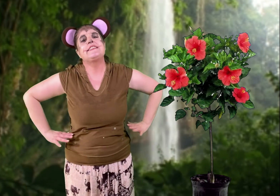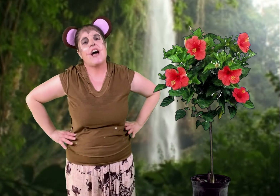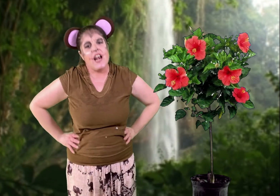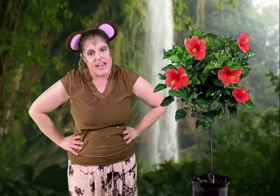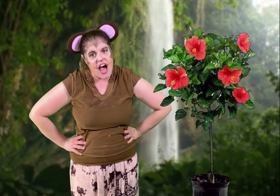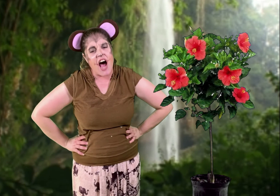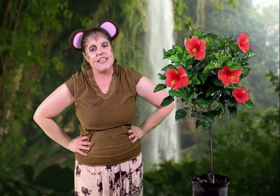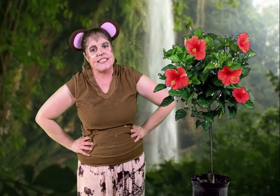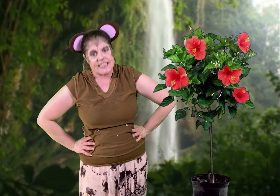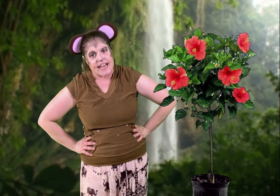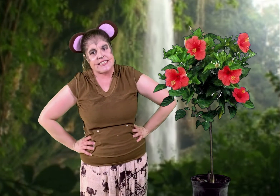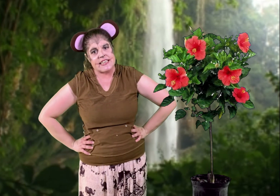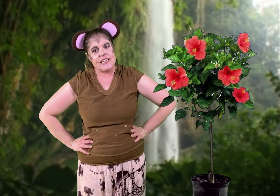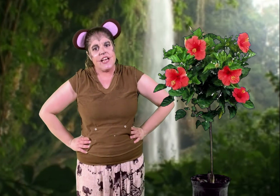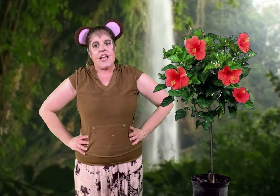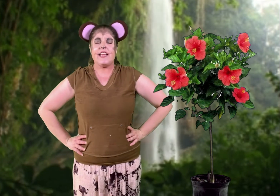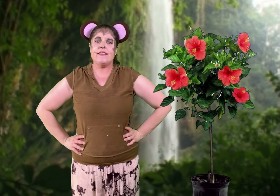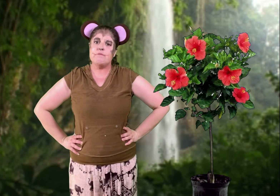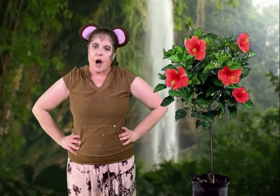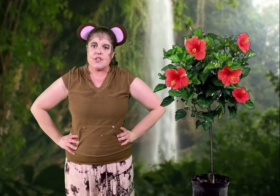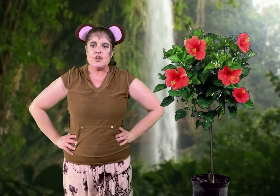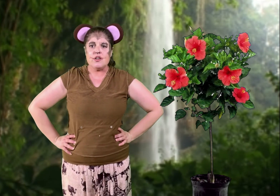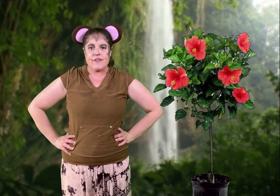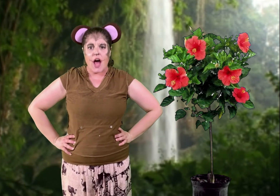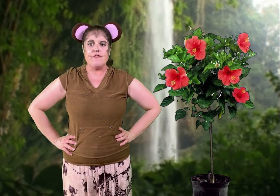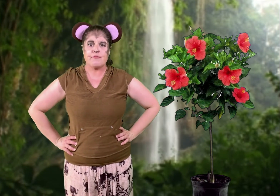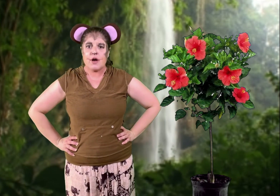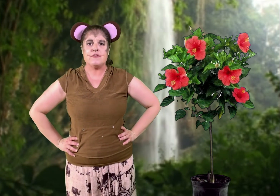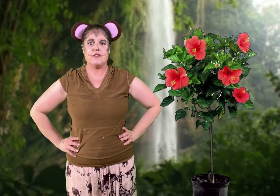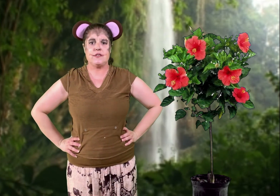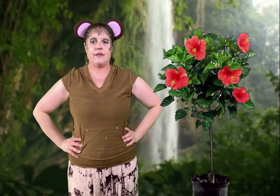our last lesson in the module of life processes.